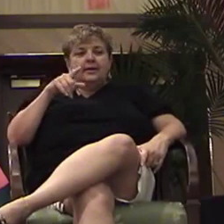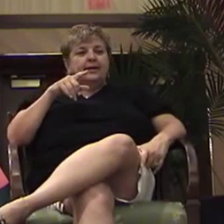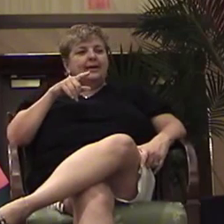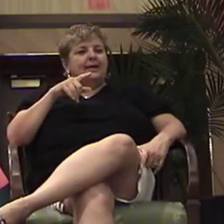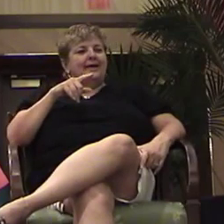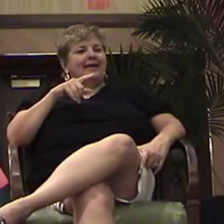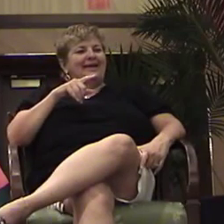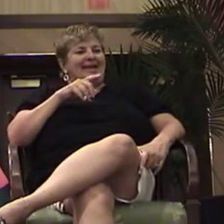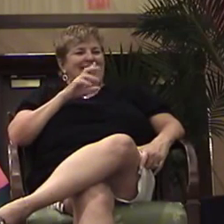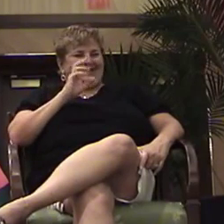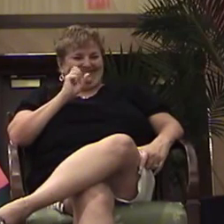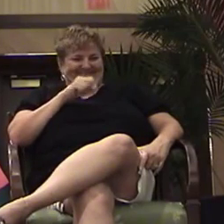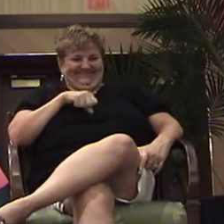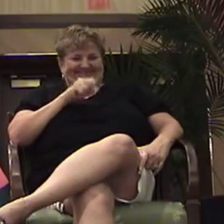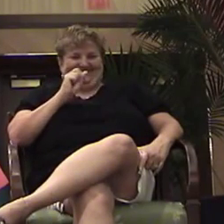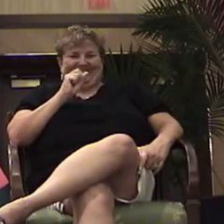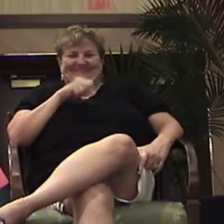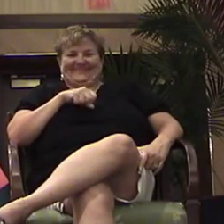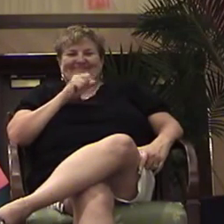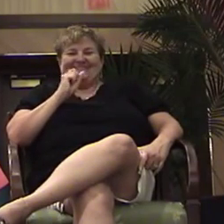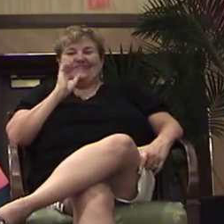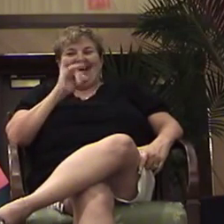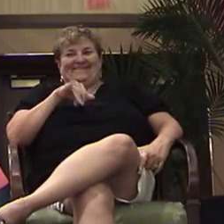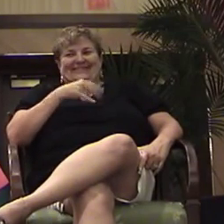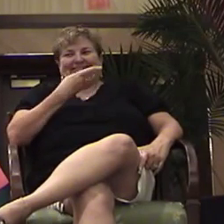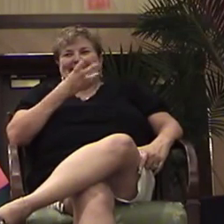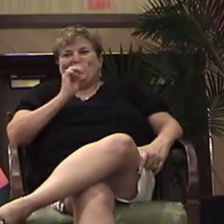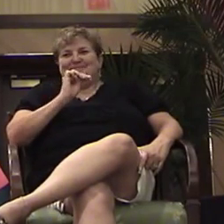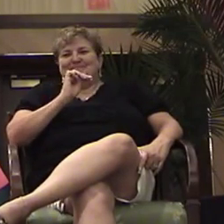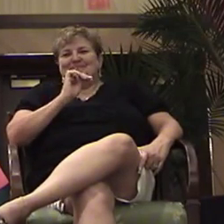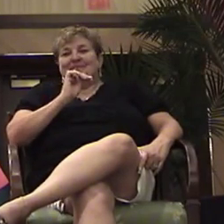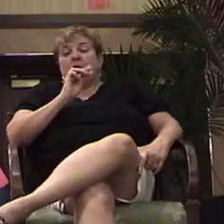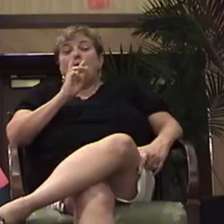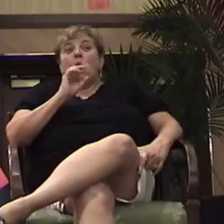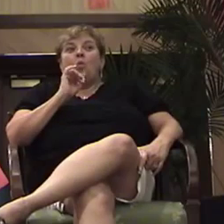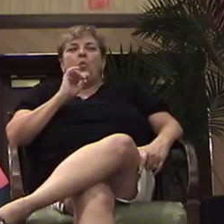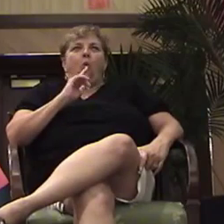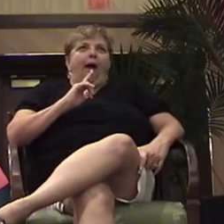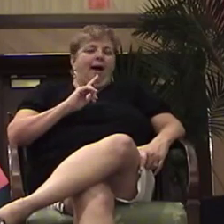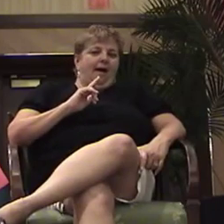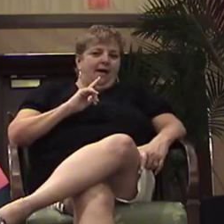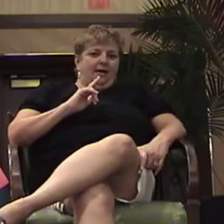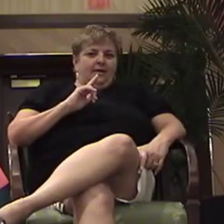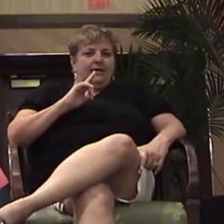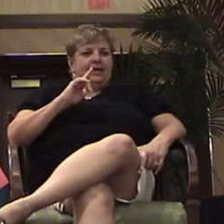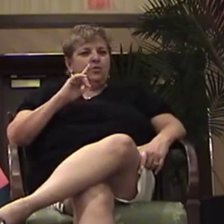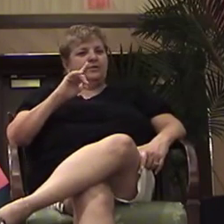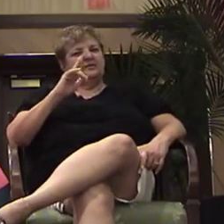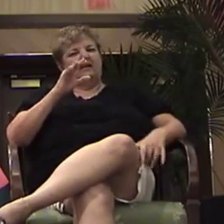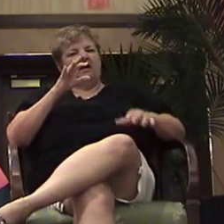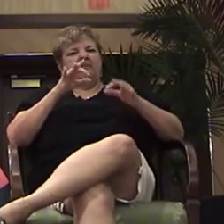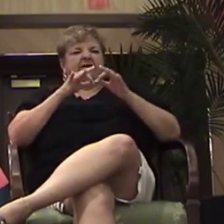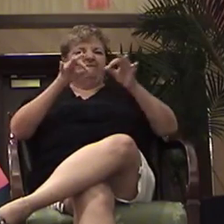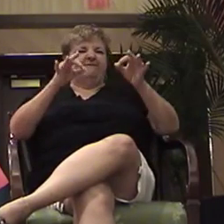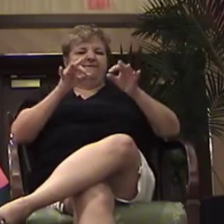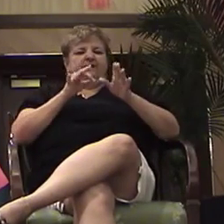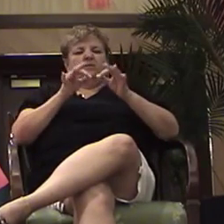And yes, he was. Well, he was a field engineer, you know, and he wore